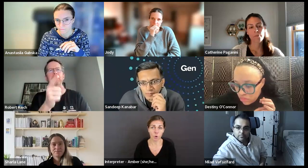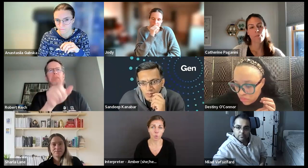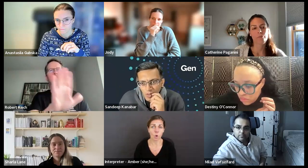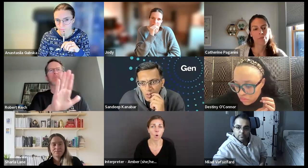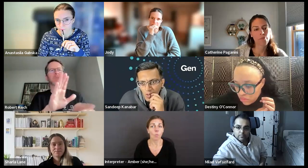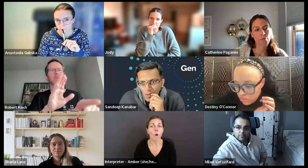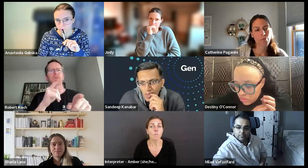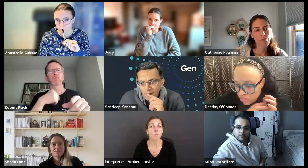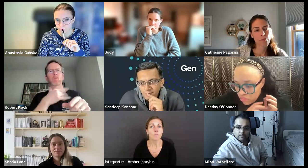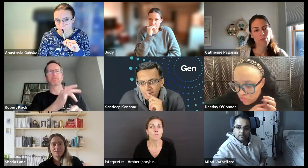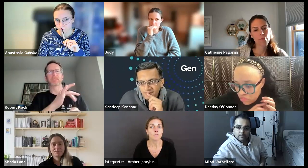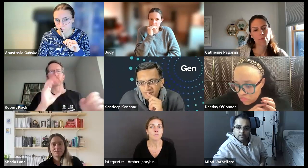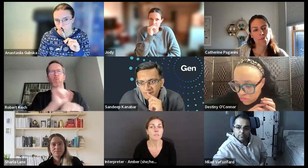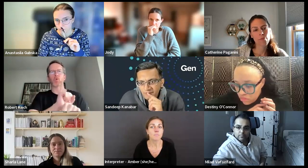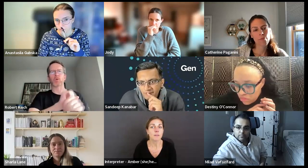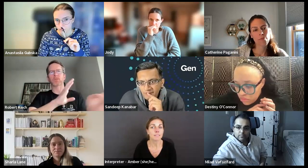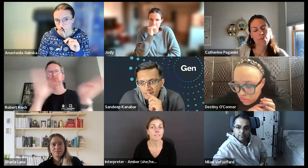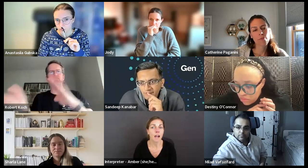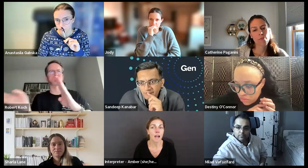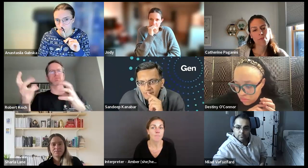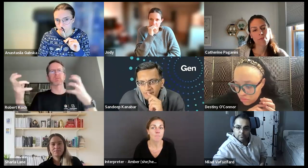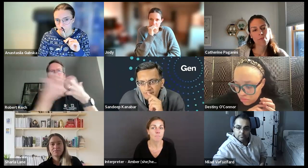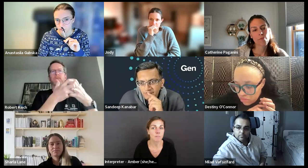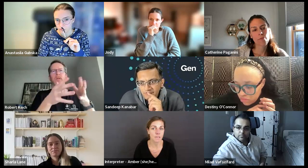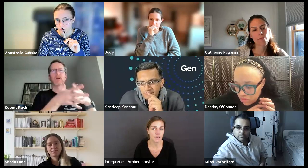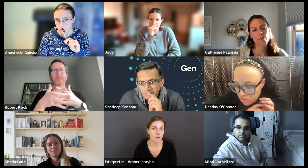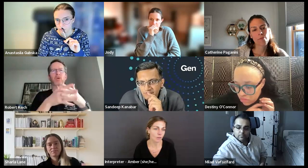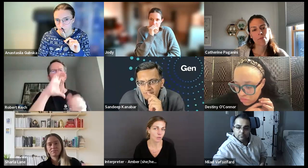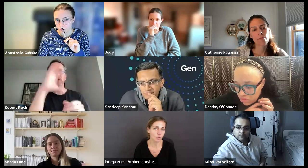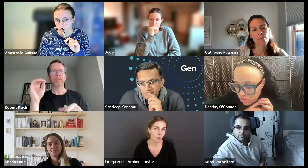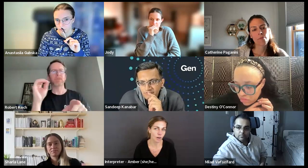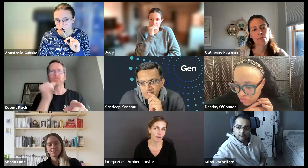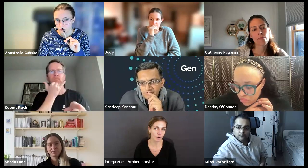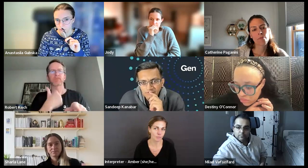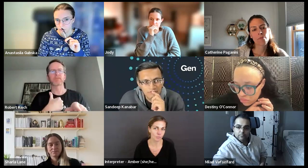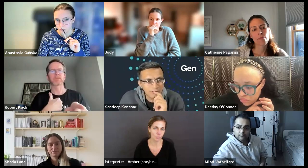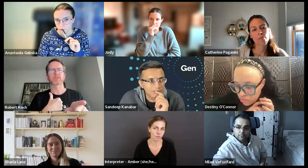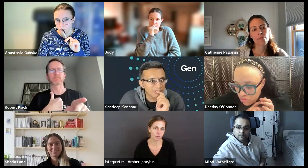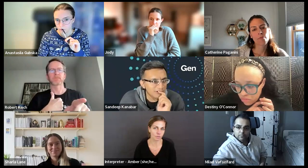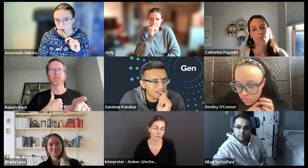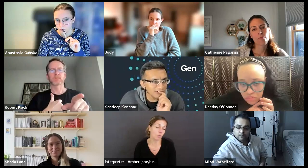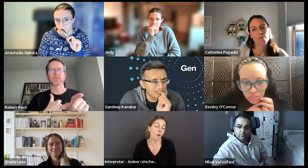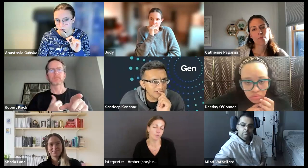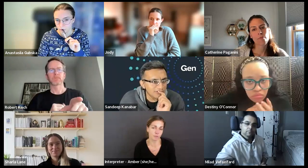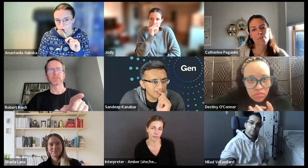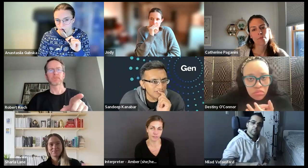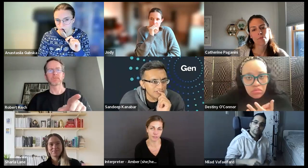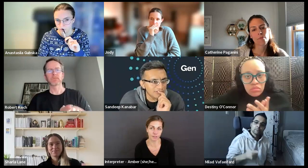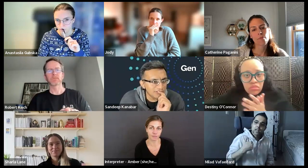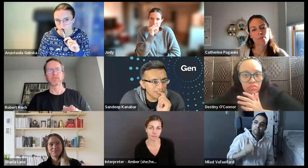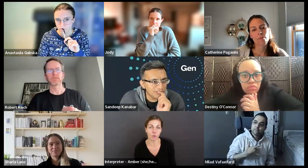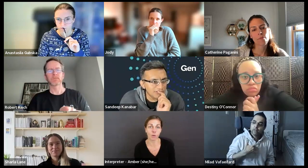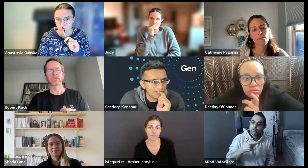Europe. So what would the best time be? When do you work? When would... We don't have to fit